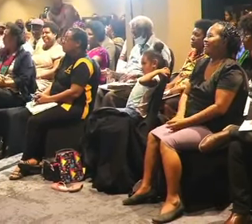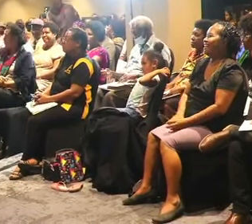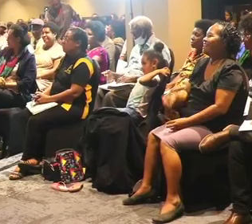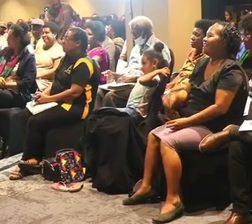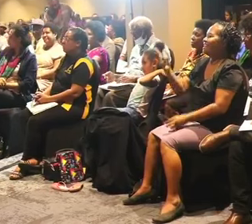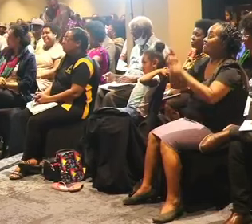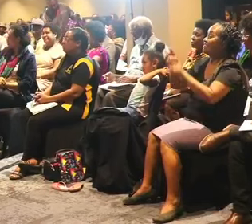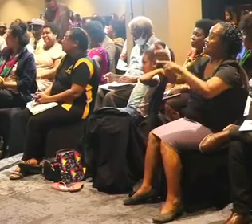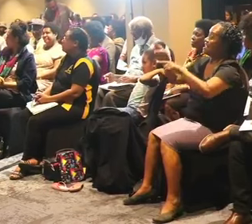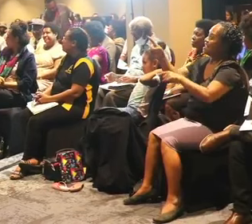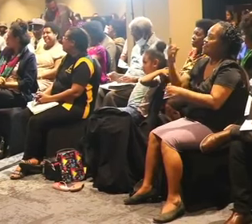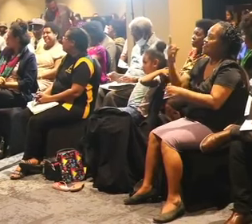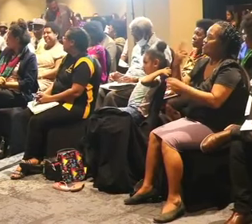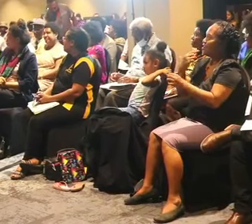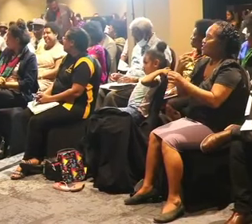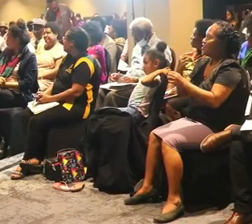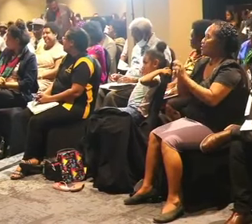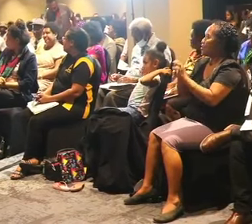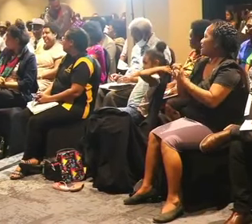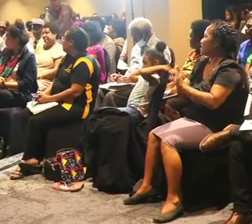Answer.